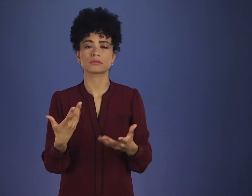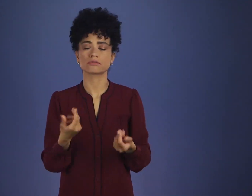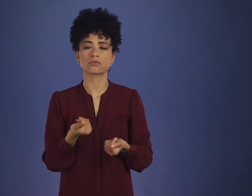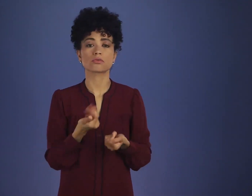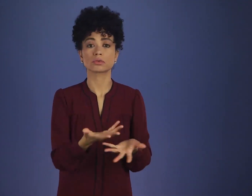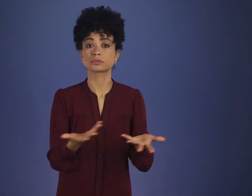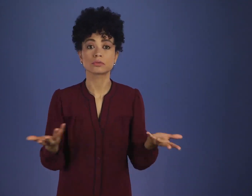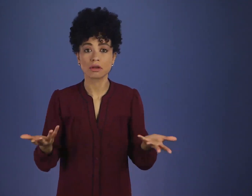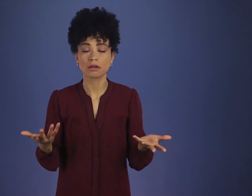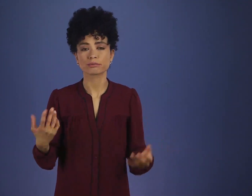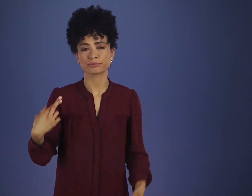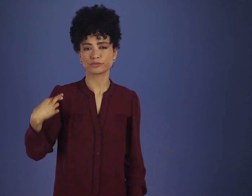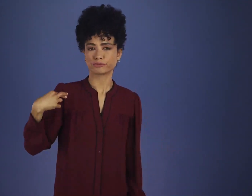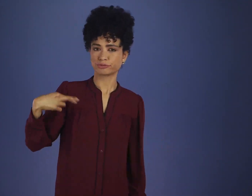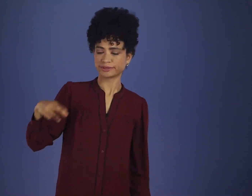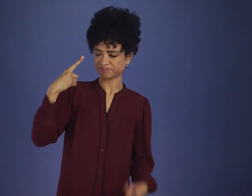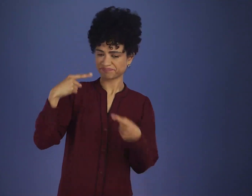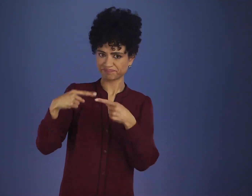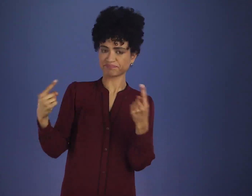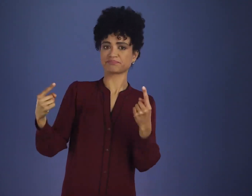religious and racial difference.